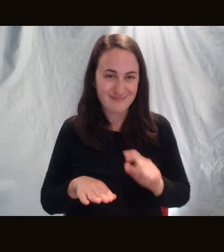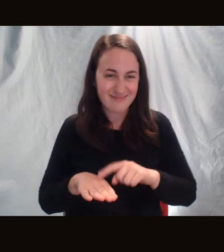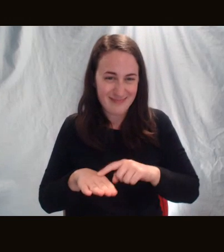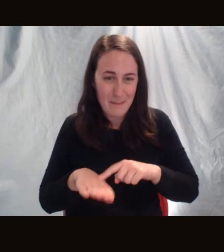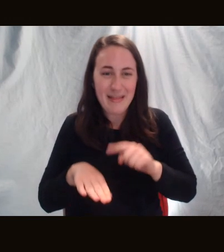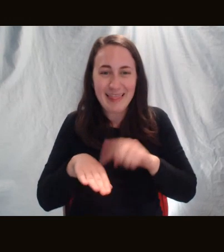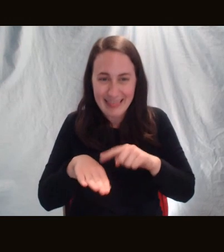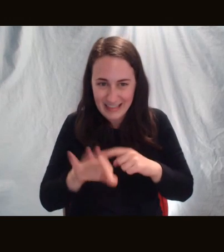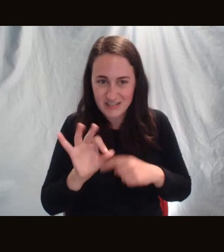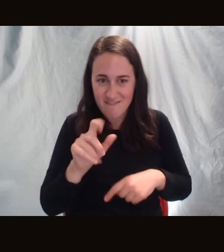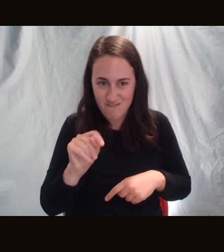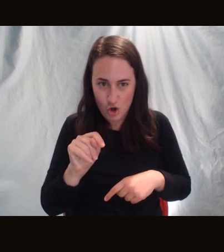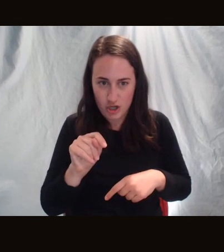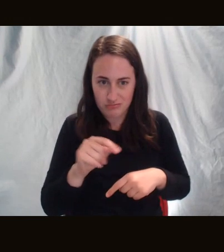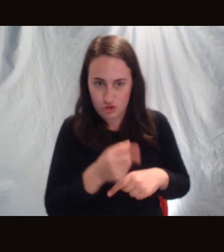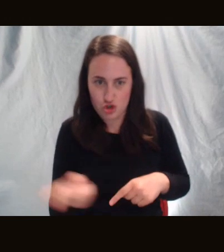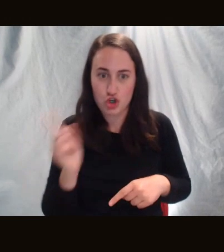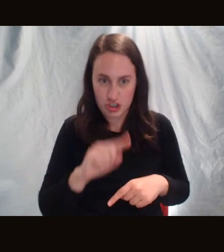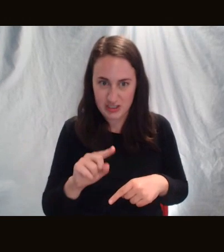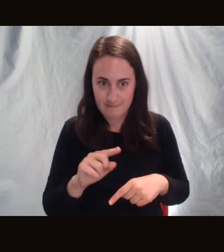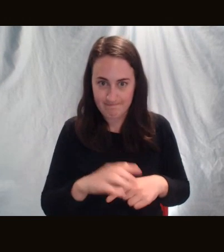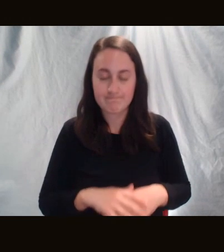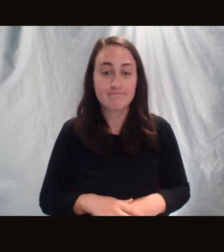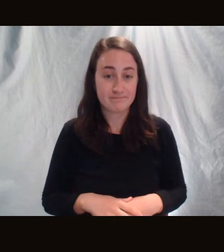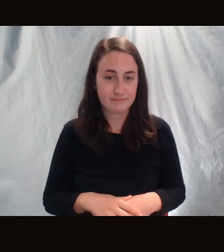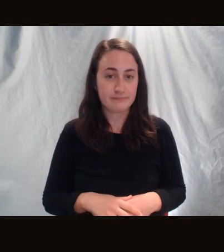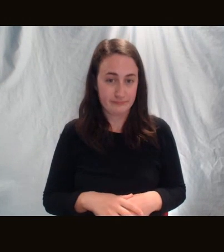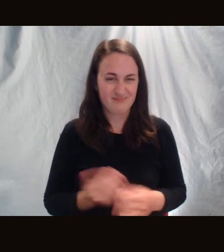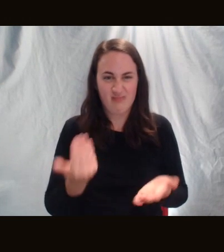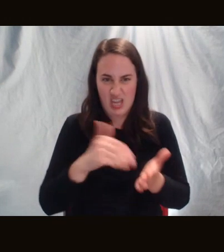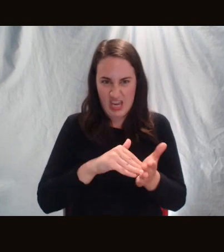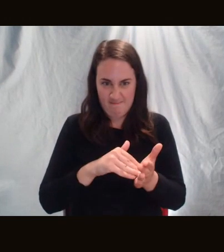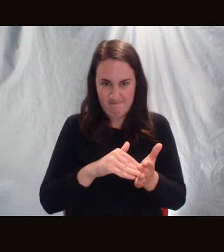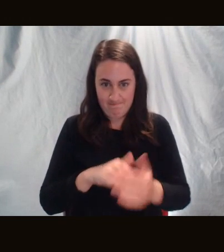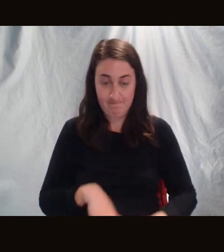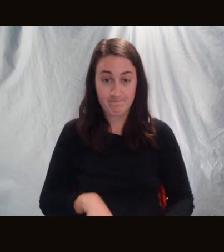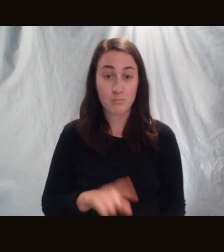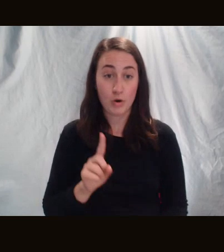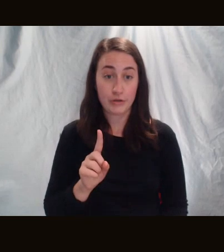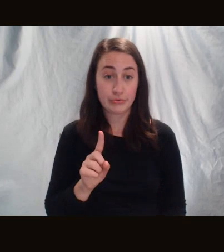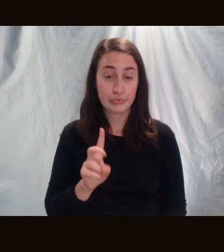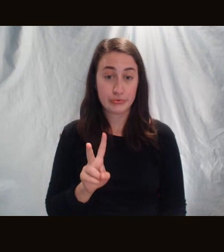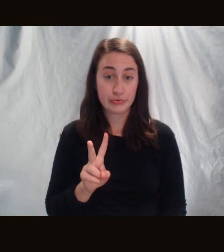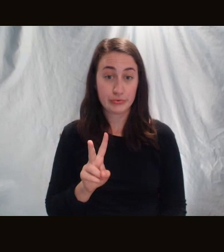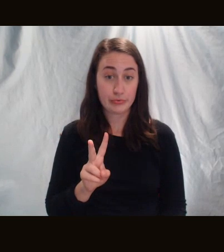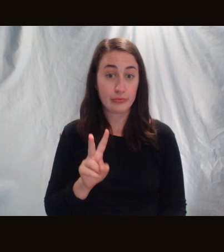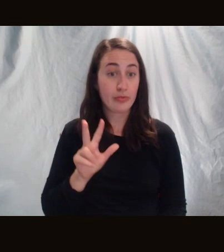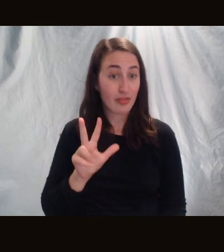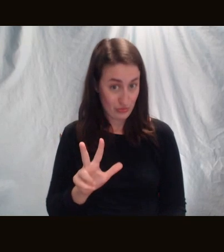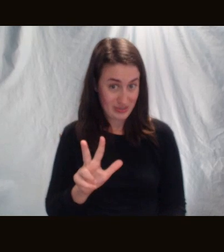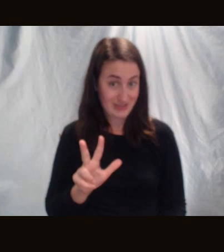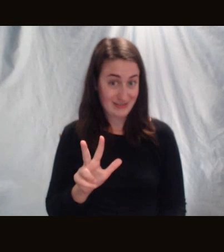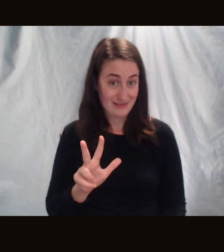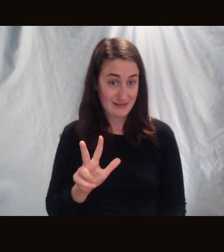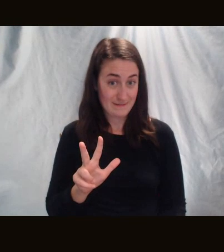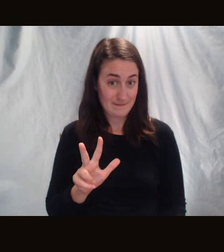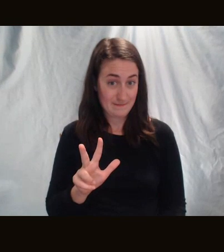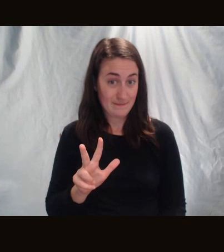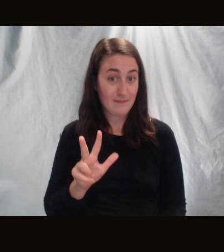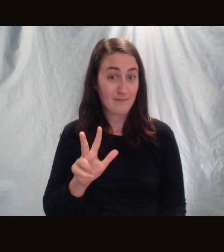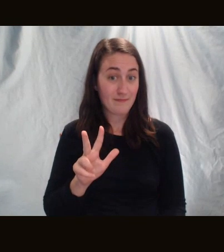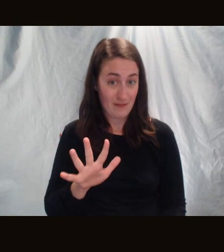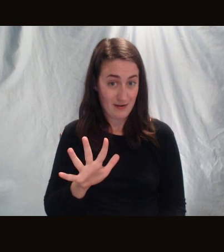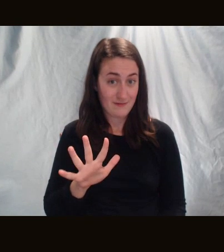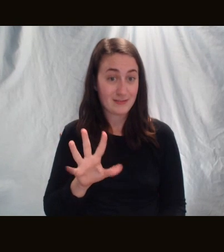foot. Make sense? We have the right to right. Let's do that once again. This is 1, 2, 3,